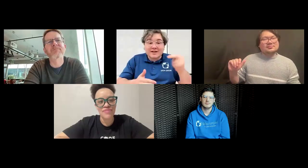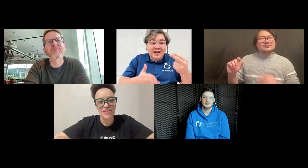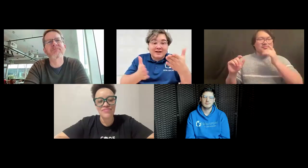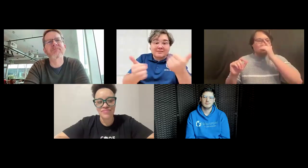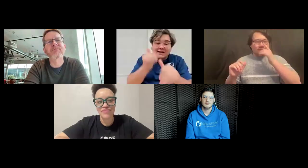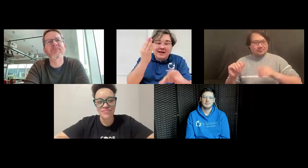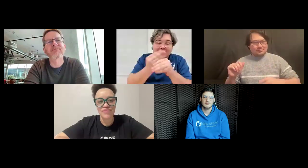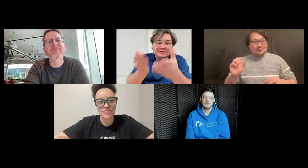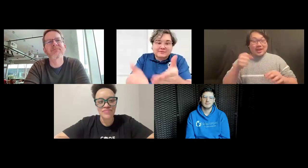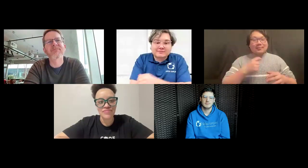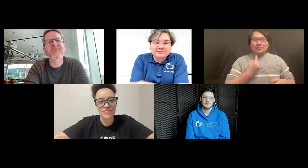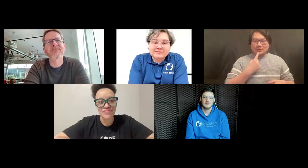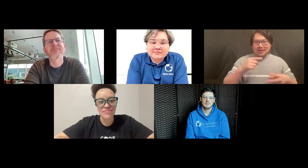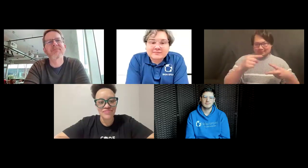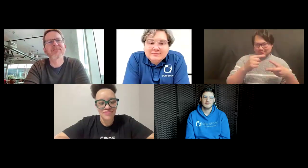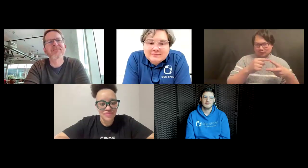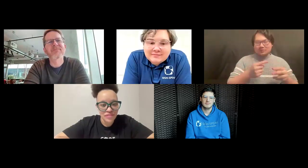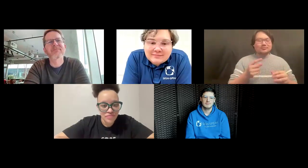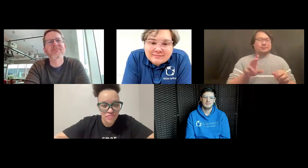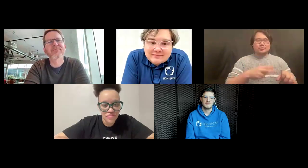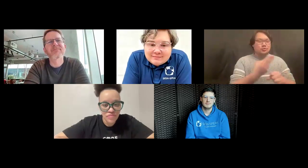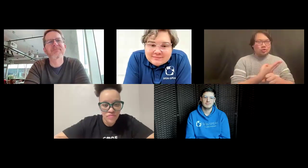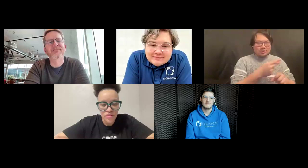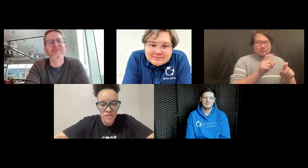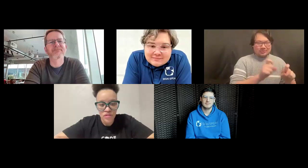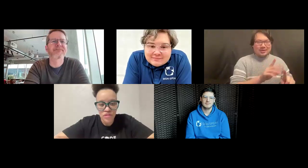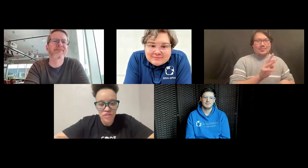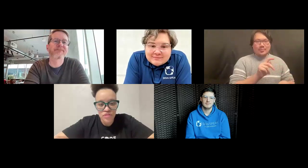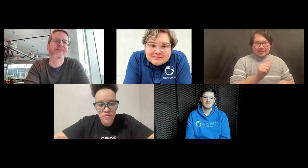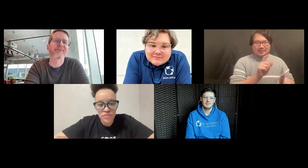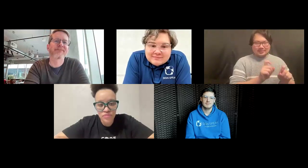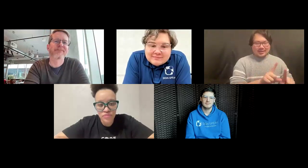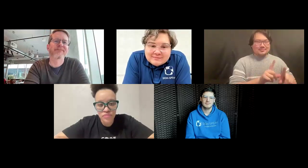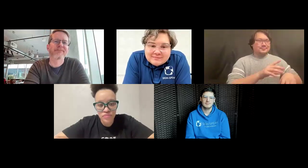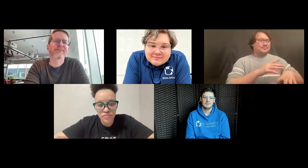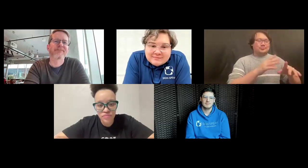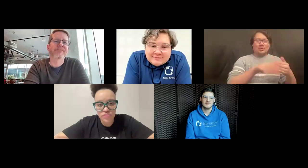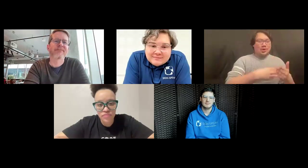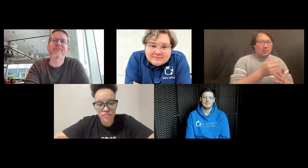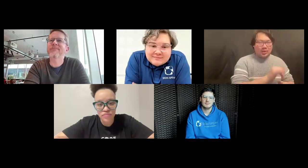in person. Yeah, did you want to add something, Nicholas? Yeah, I had two things that I wanted to add.